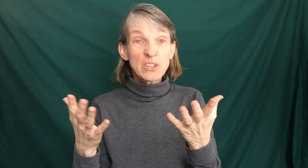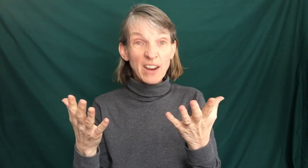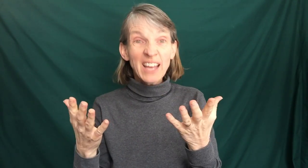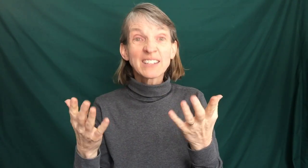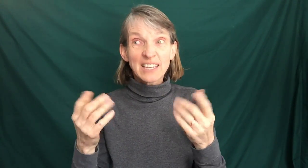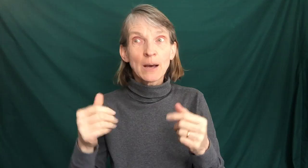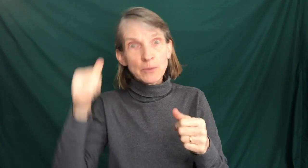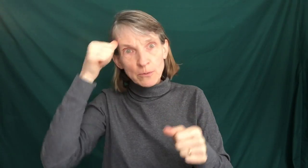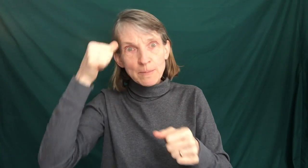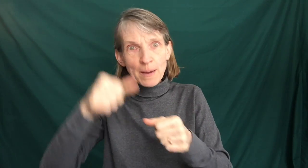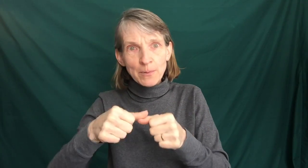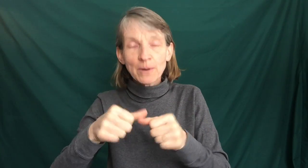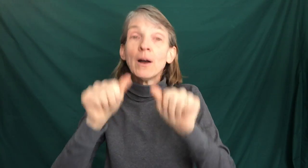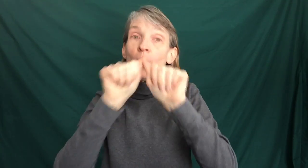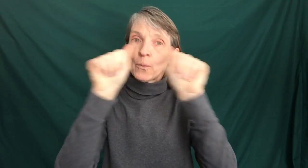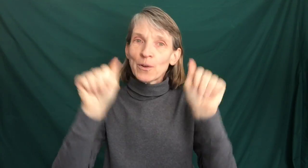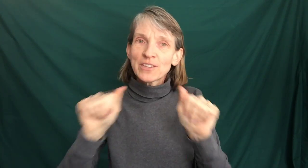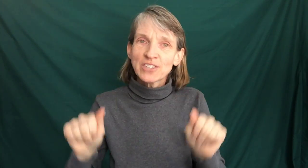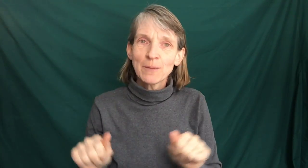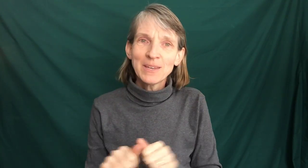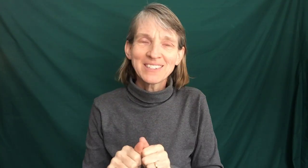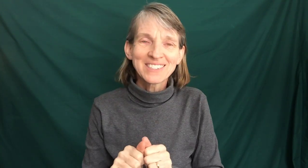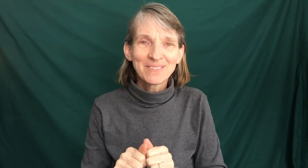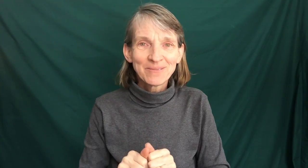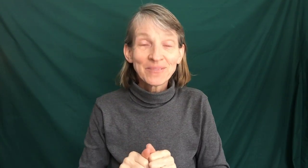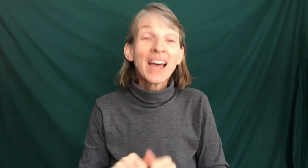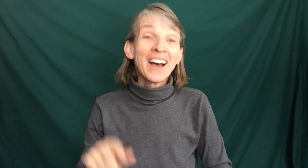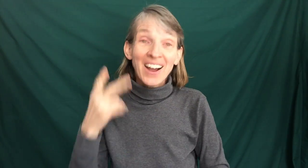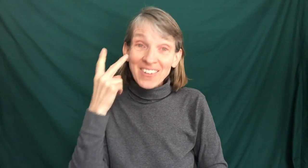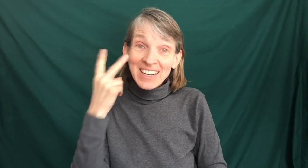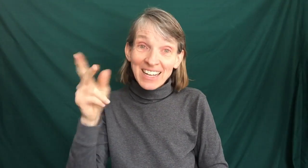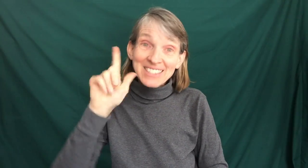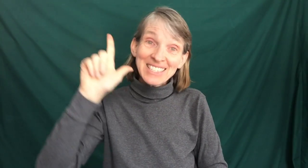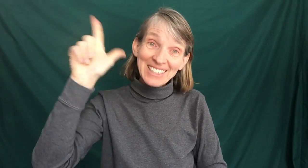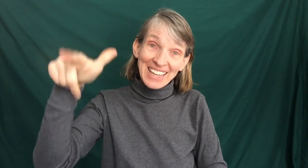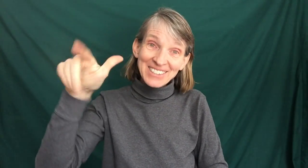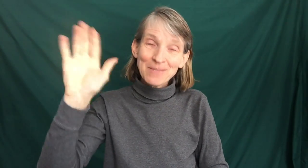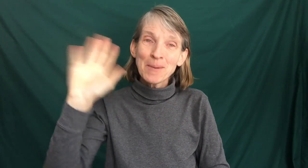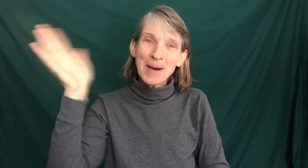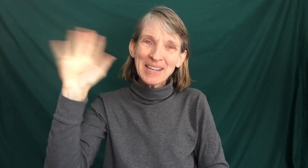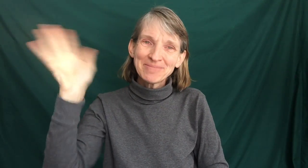your hand can help you remember what the shape is. All right, I'll see you later. Bye-bye.